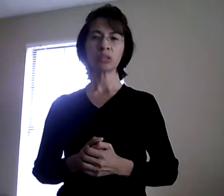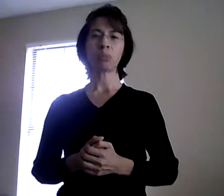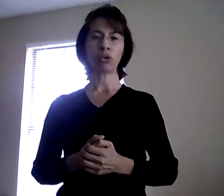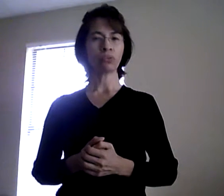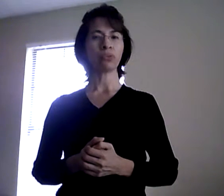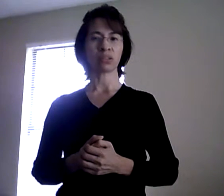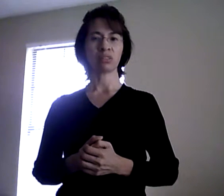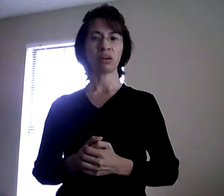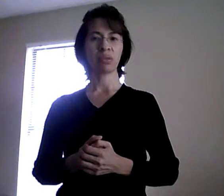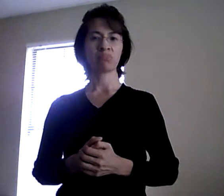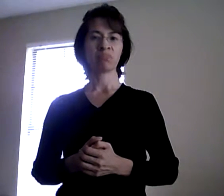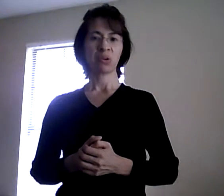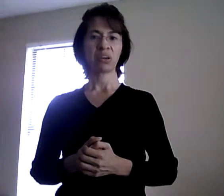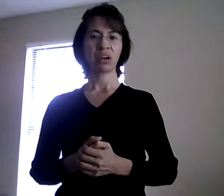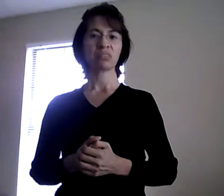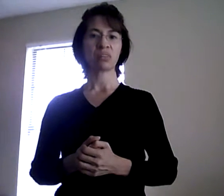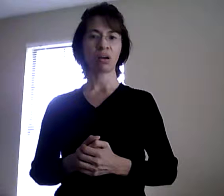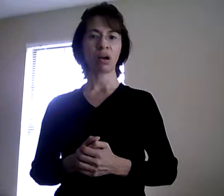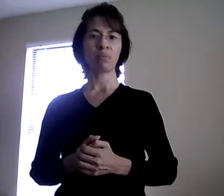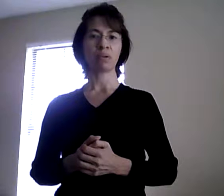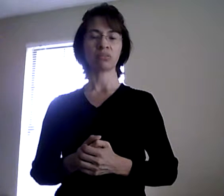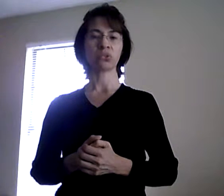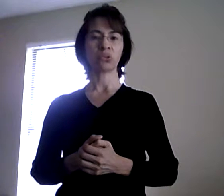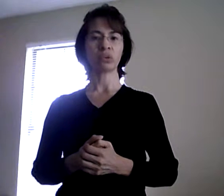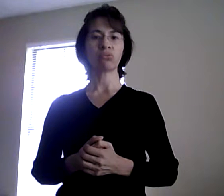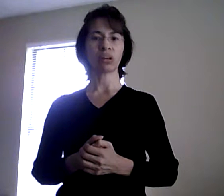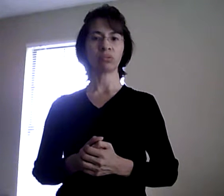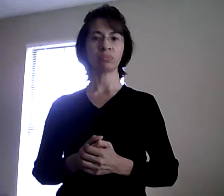is perfect. I mean, we can stop and just look around.